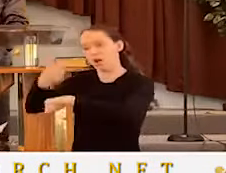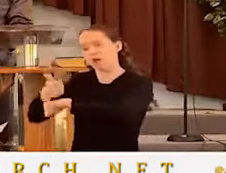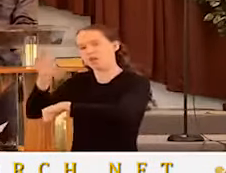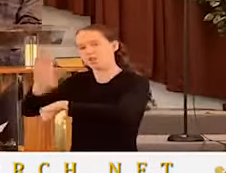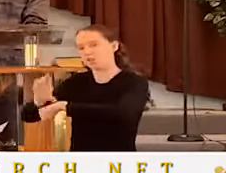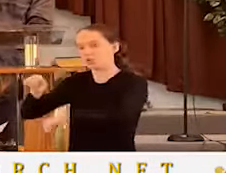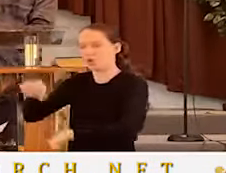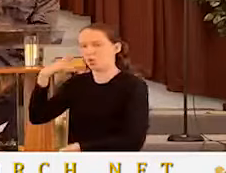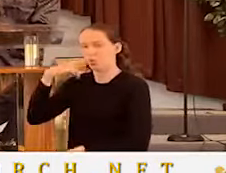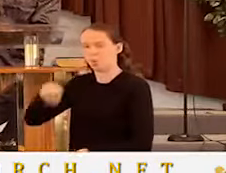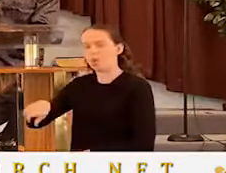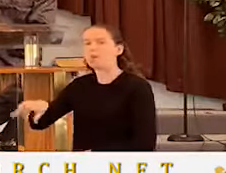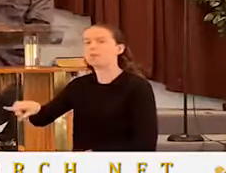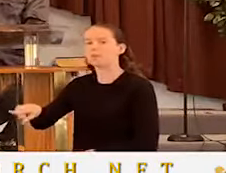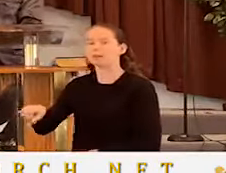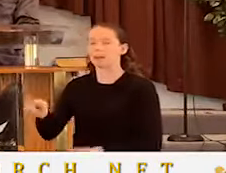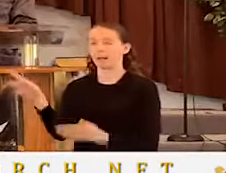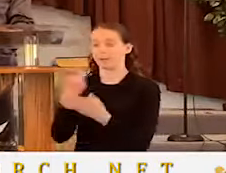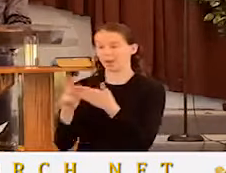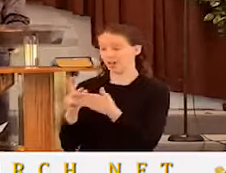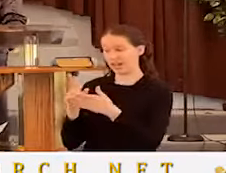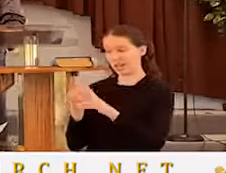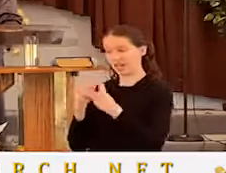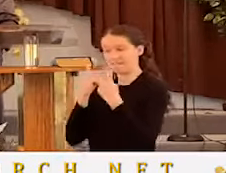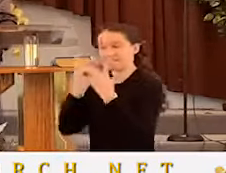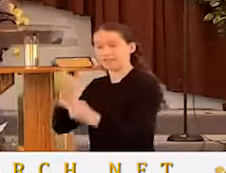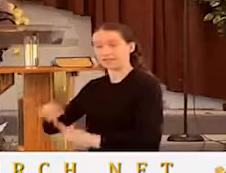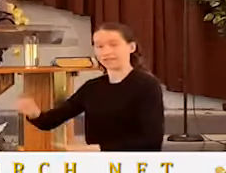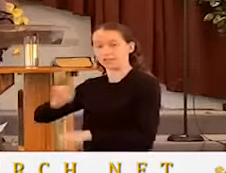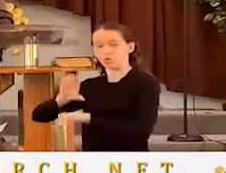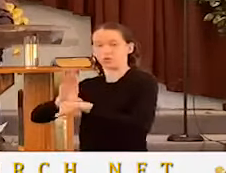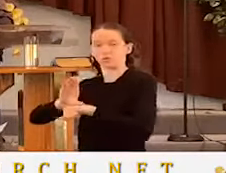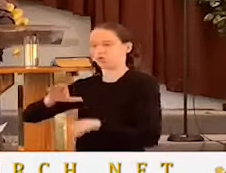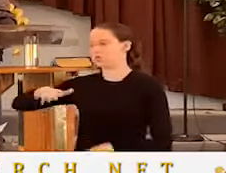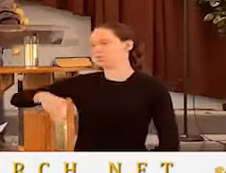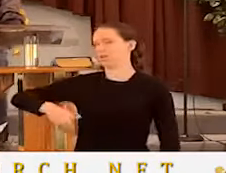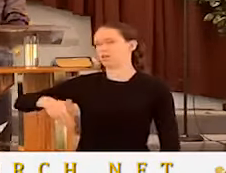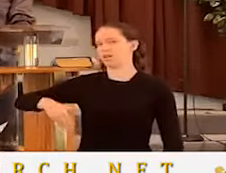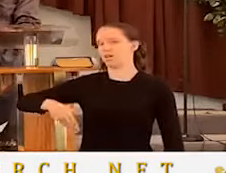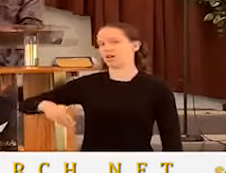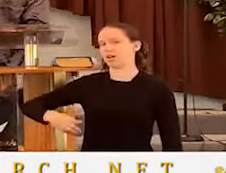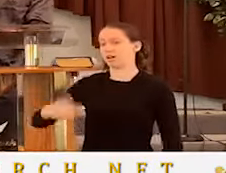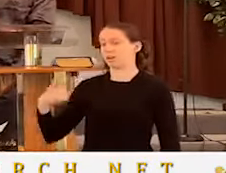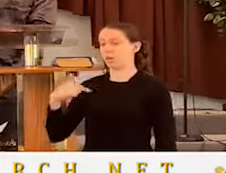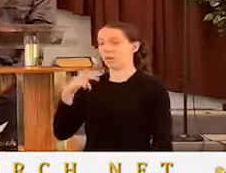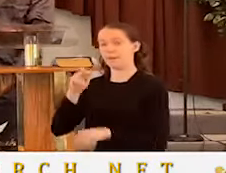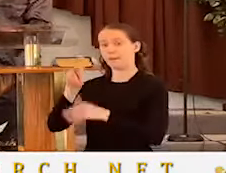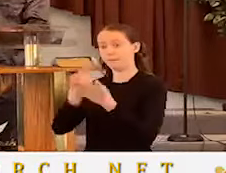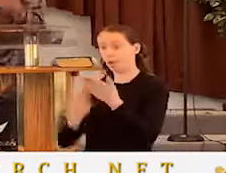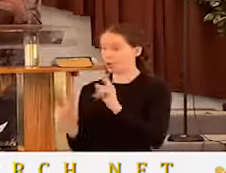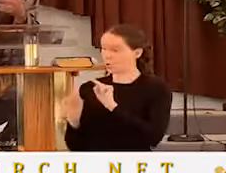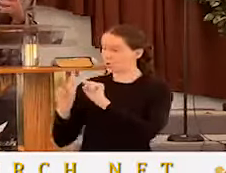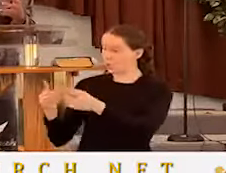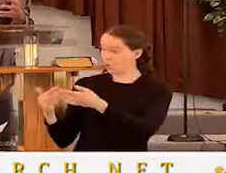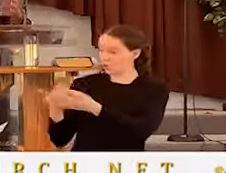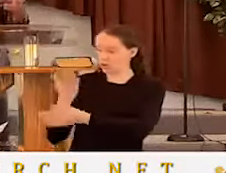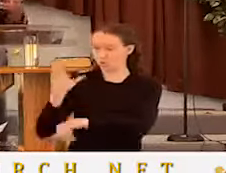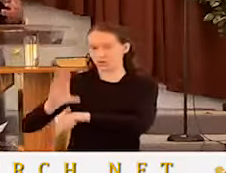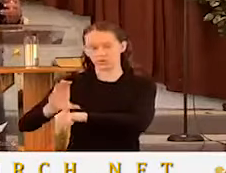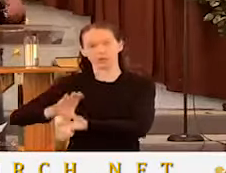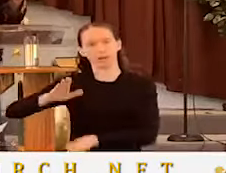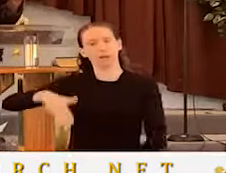he by now has not visited Rome to this newborn infant organized church,